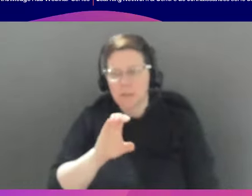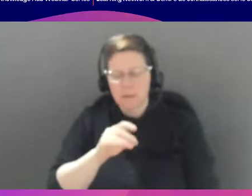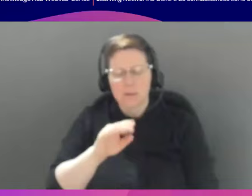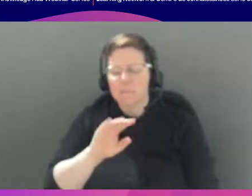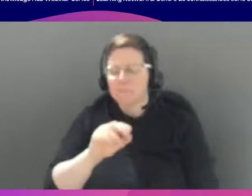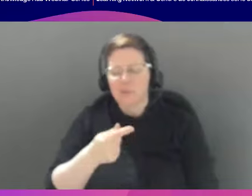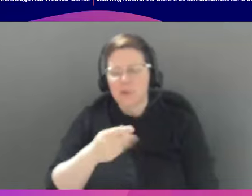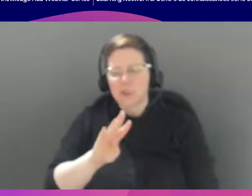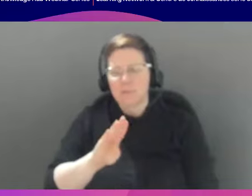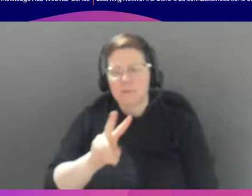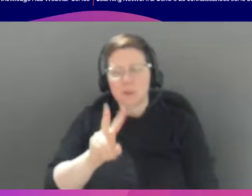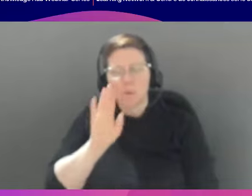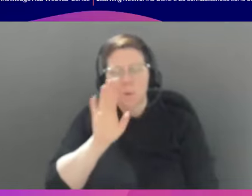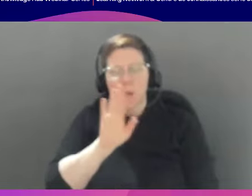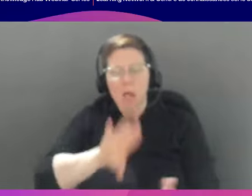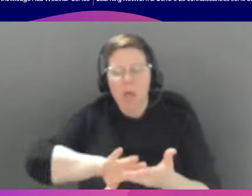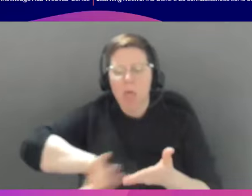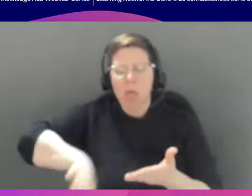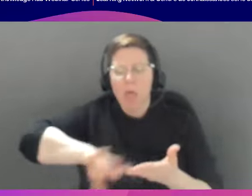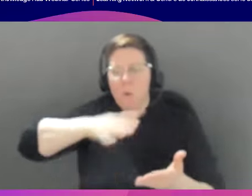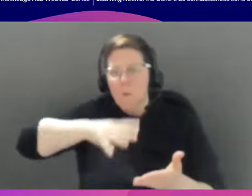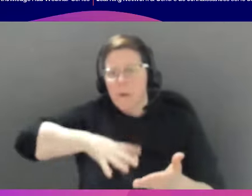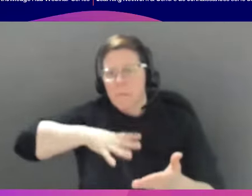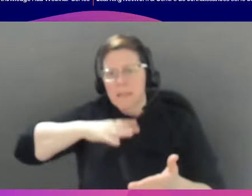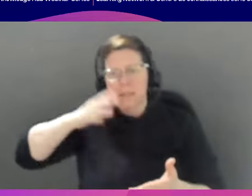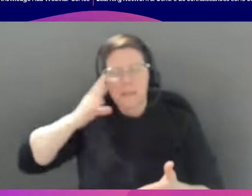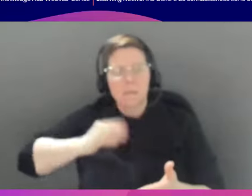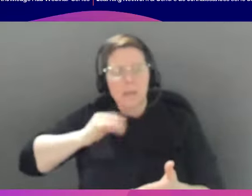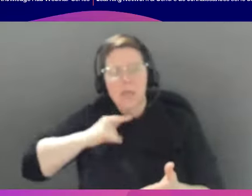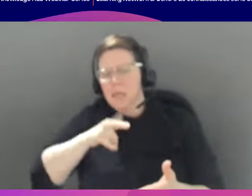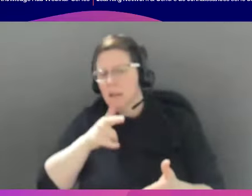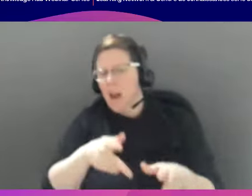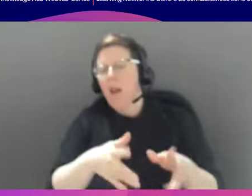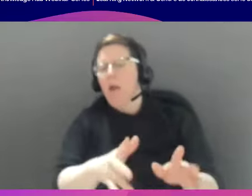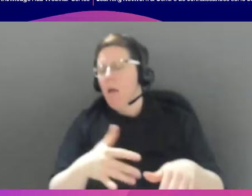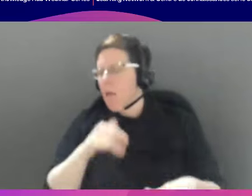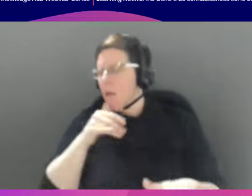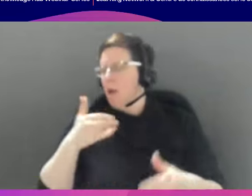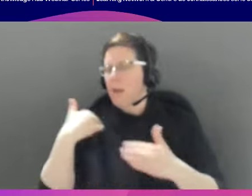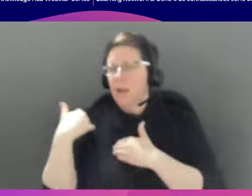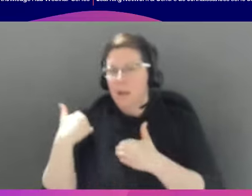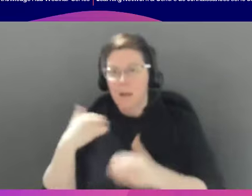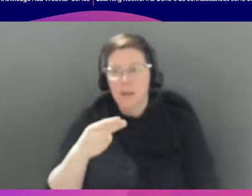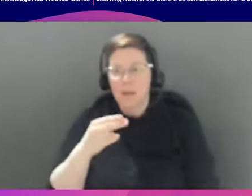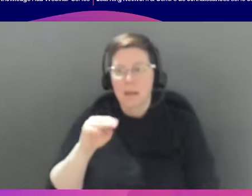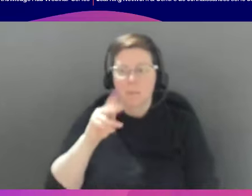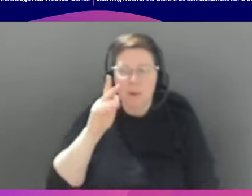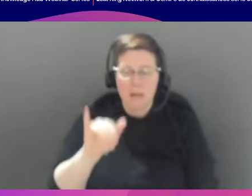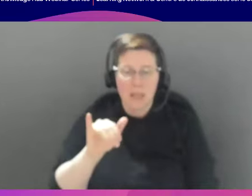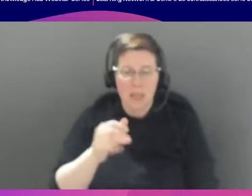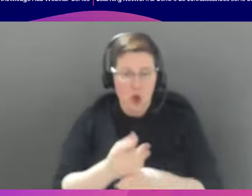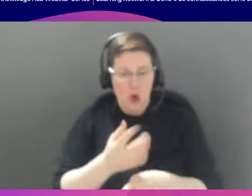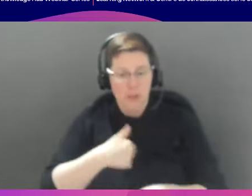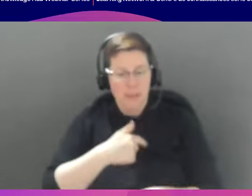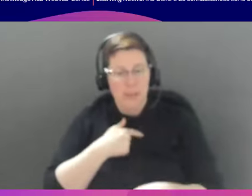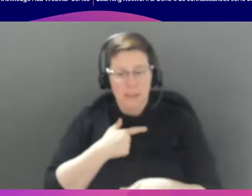victimized women's experiences and not hold men accountable. So basically, himpathy causes us to victimize